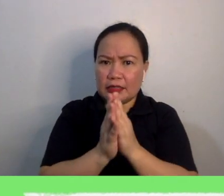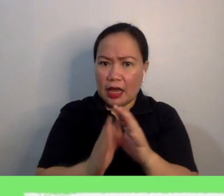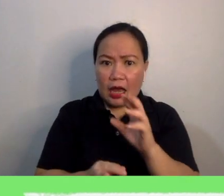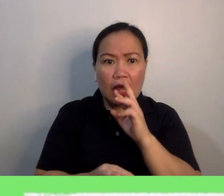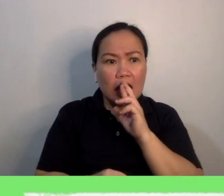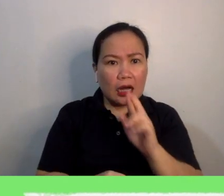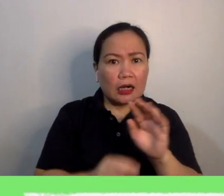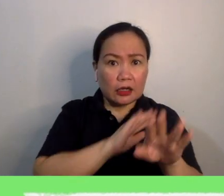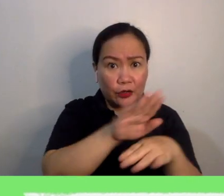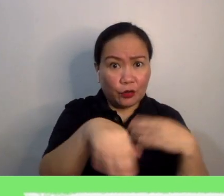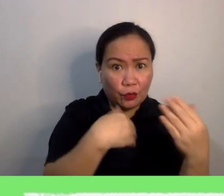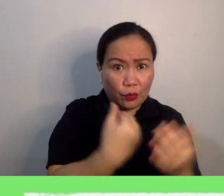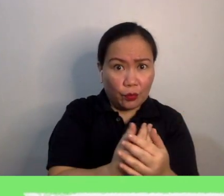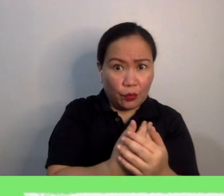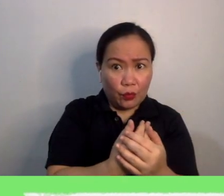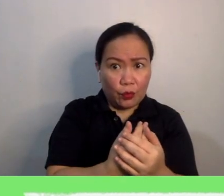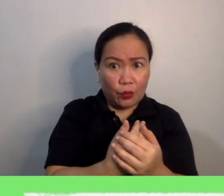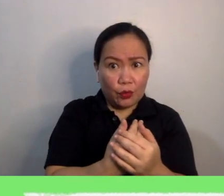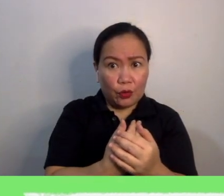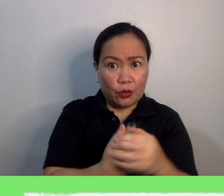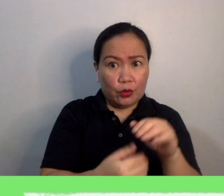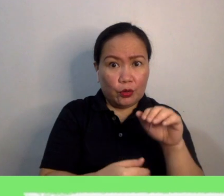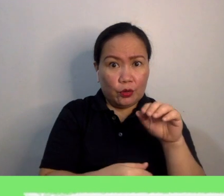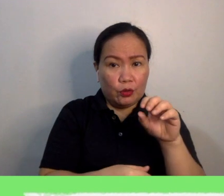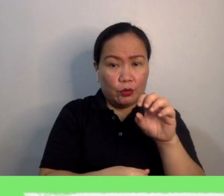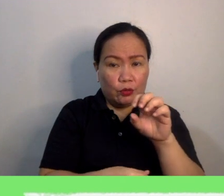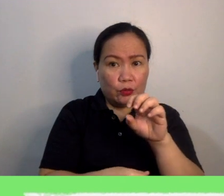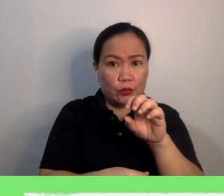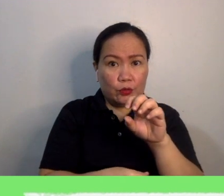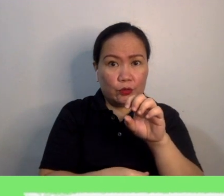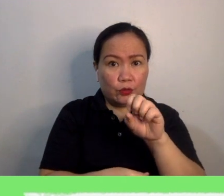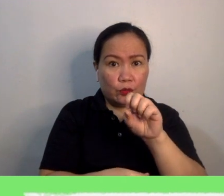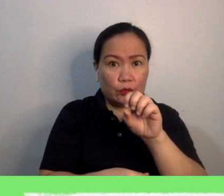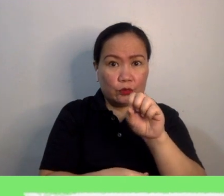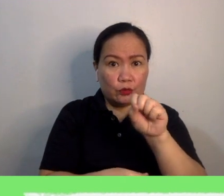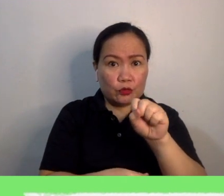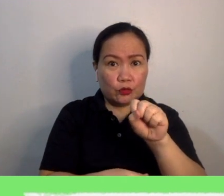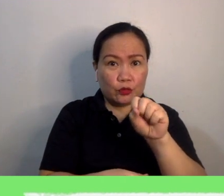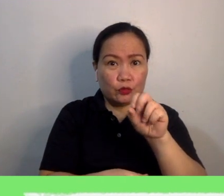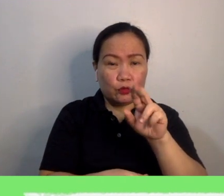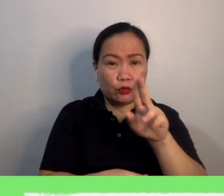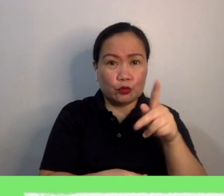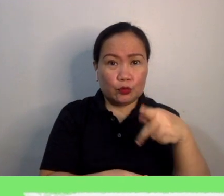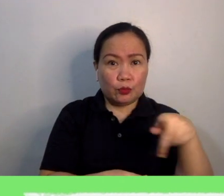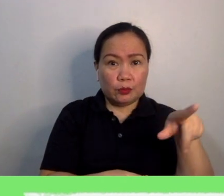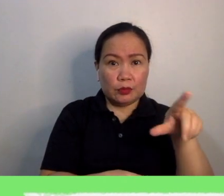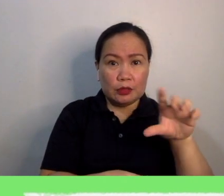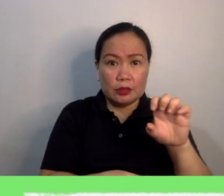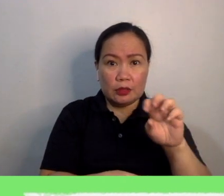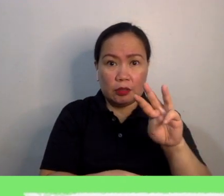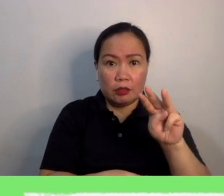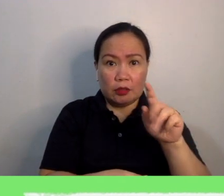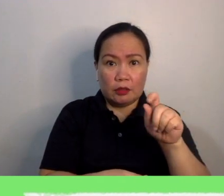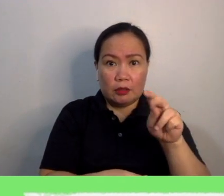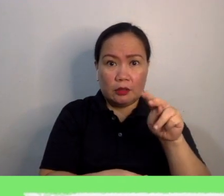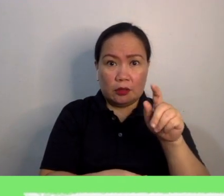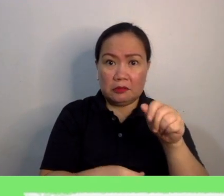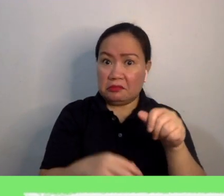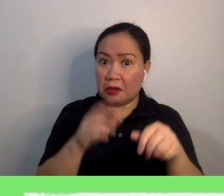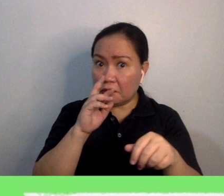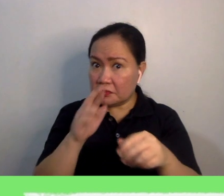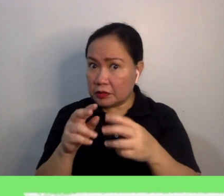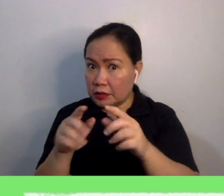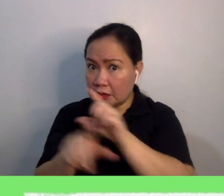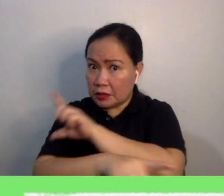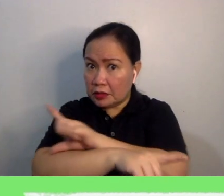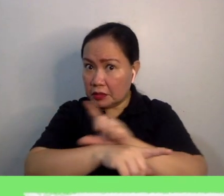all supplementary angles form a linear pair? So, kagaya nito, supplementary siya, but it doesn't form a linear pair.